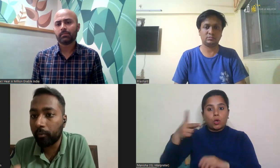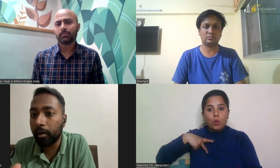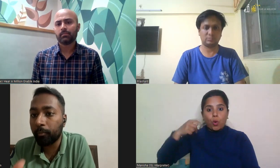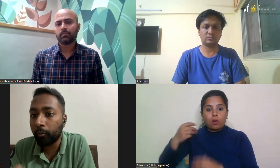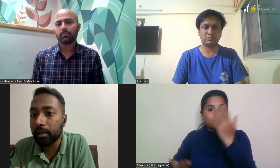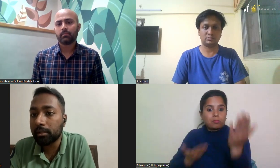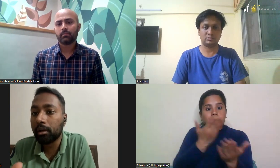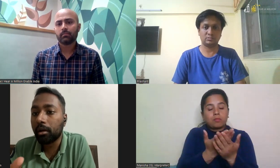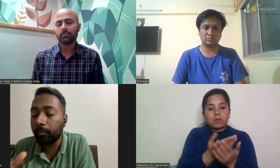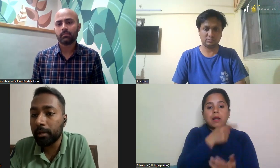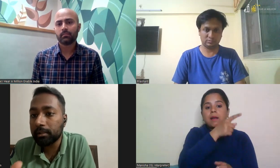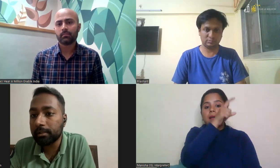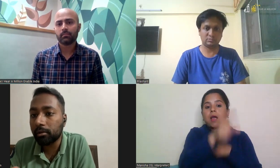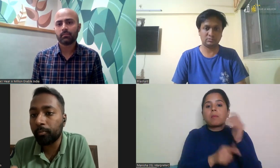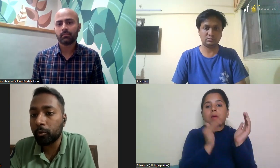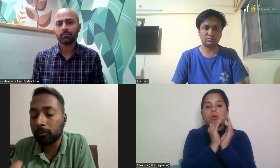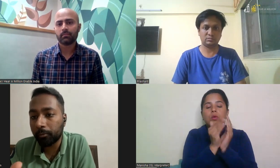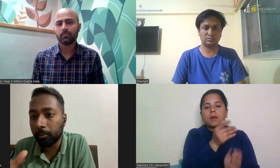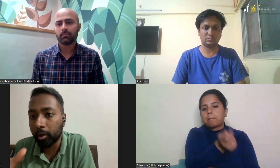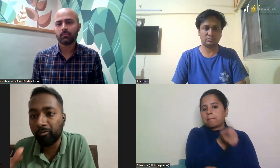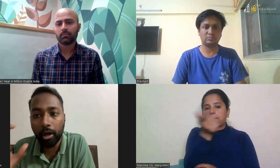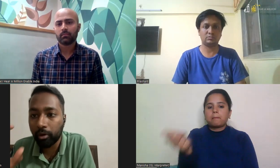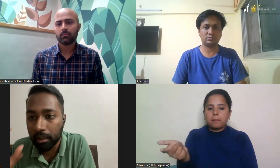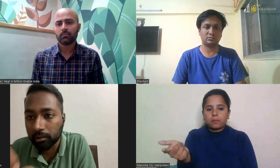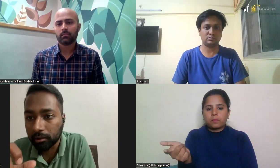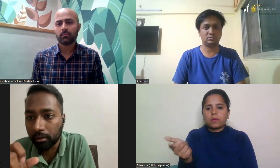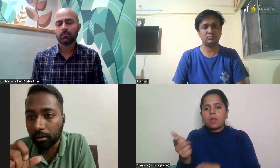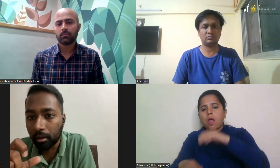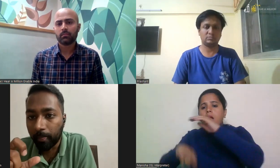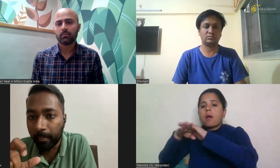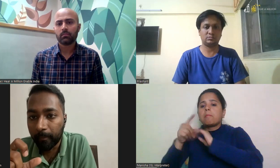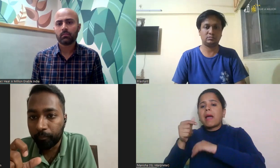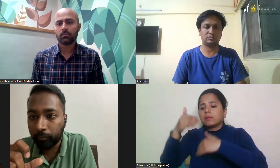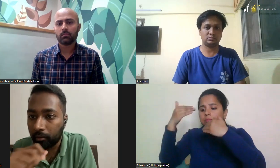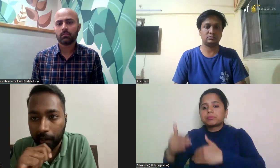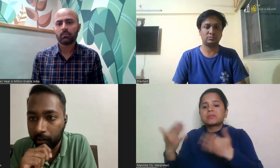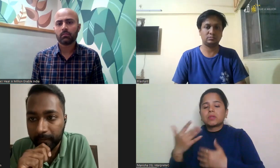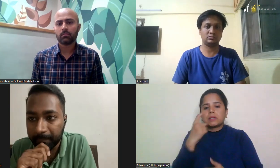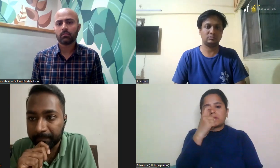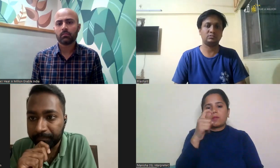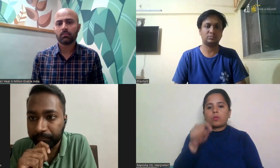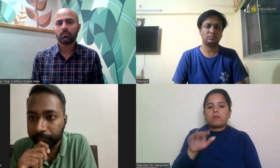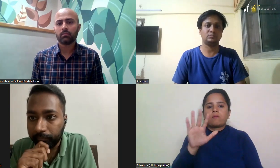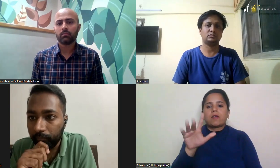insurance company provides compensation up to 7.5 lakhs, right?